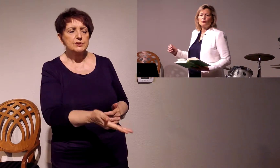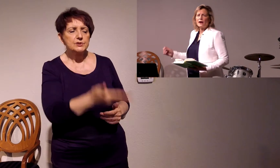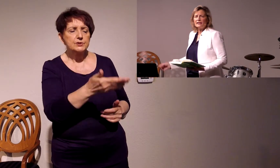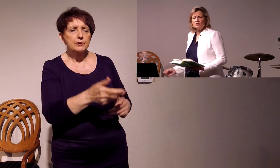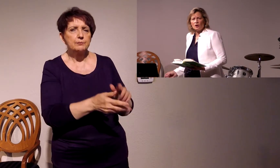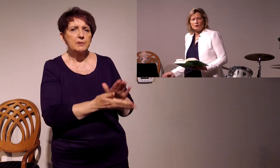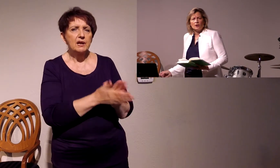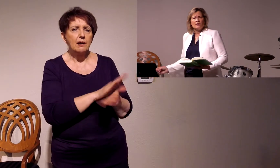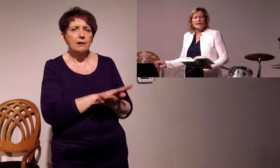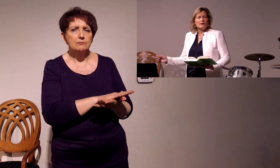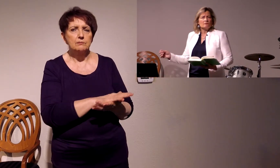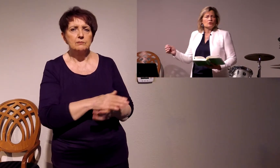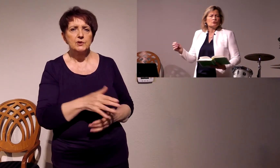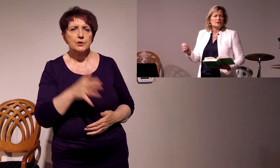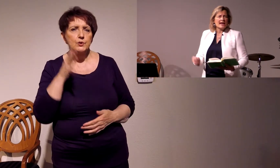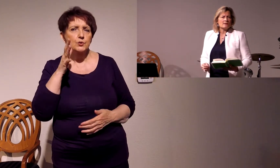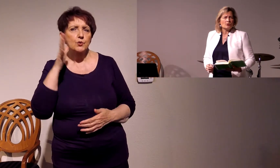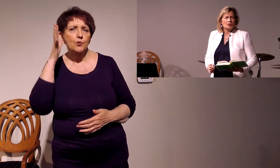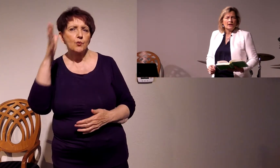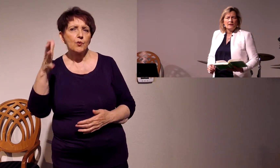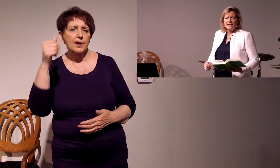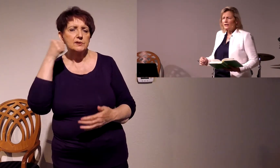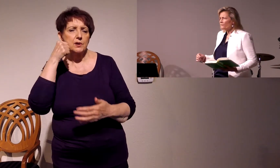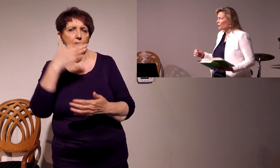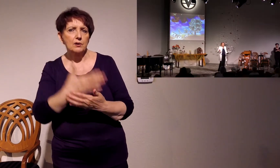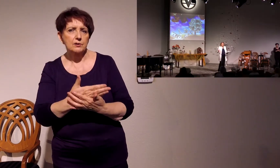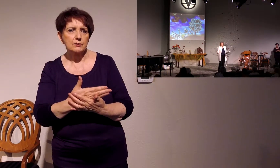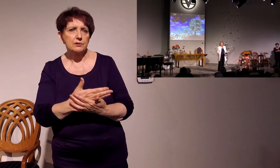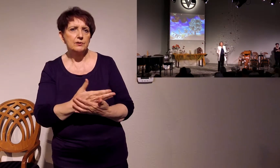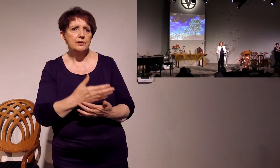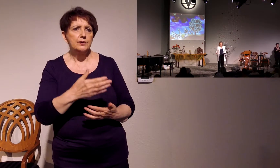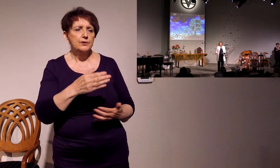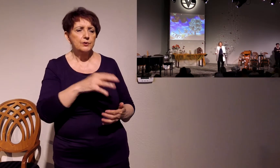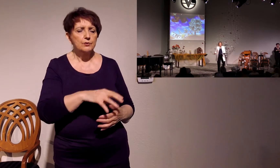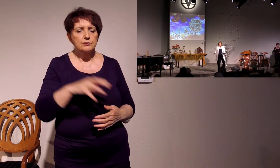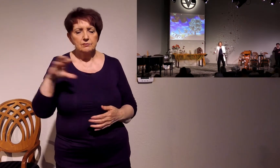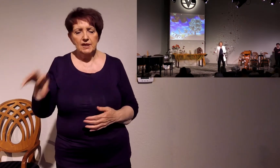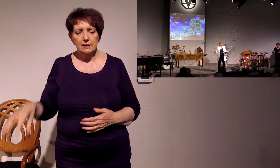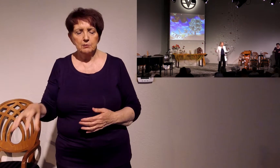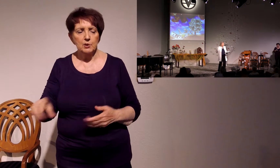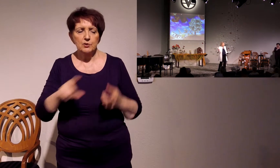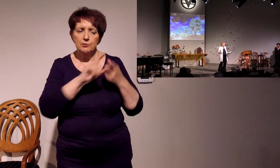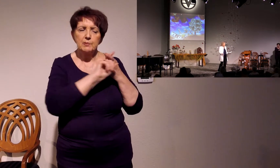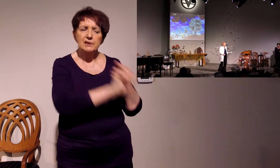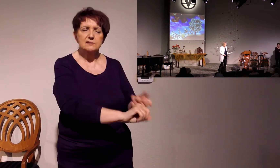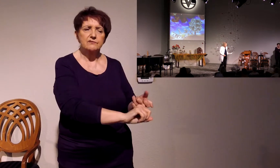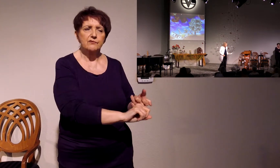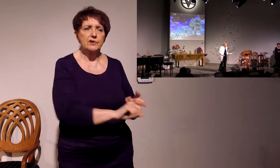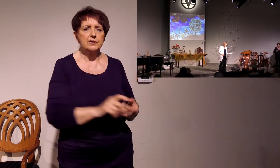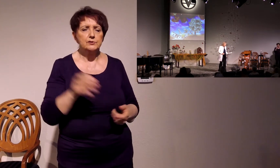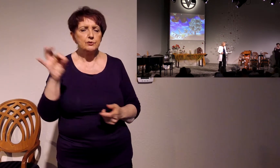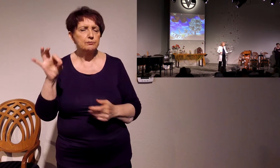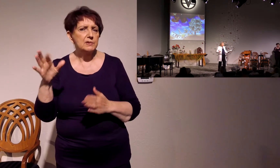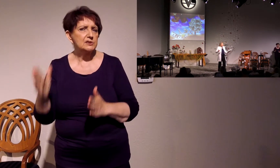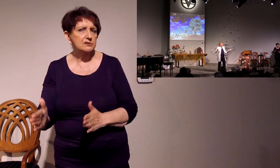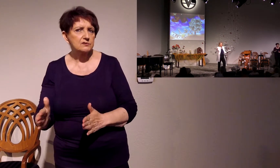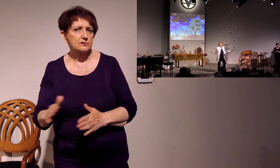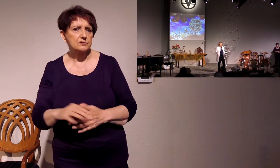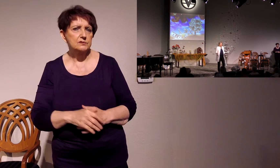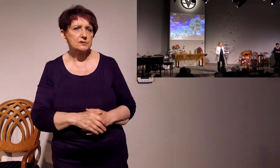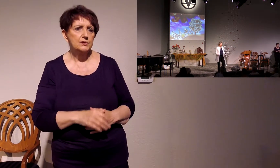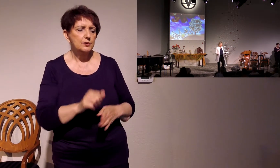of your granddaughter. Think of your neighbor. Think of your best friend. Think of your ministers. Think of